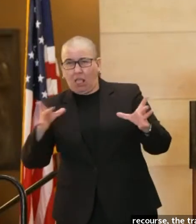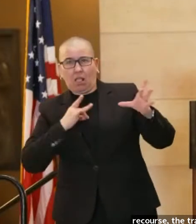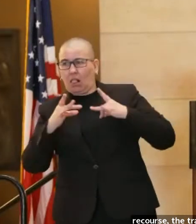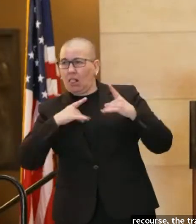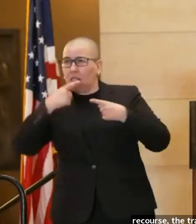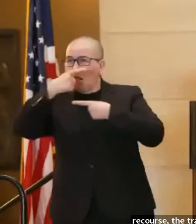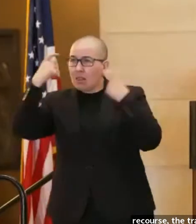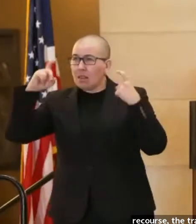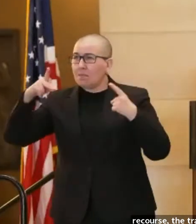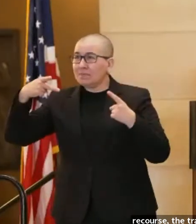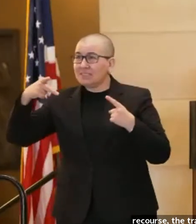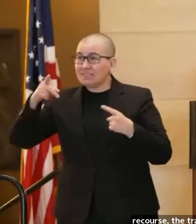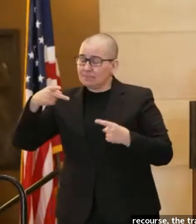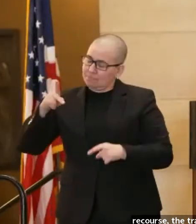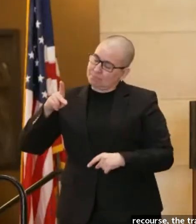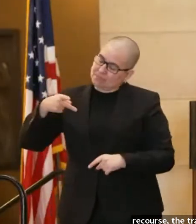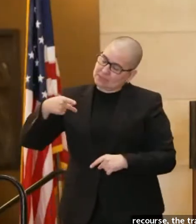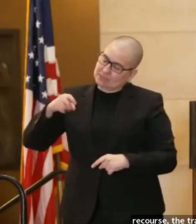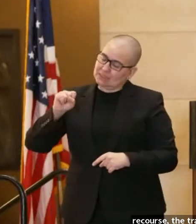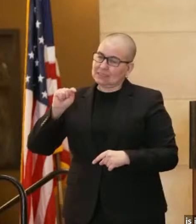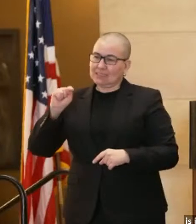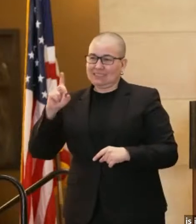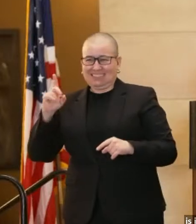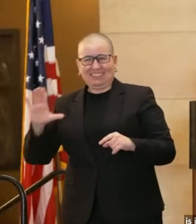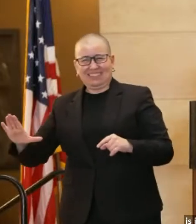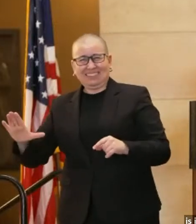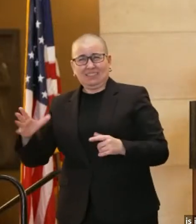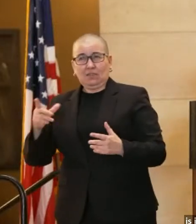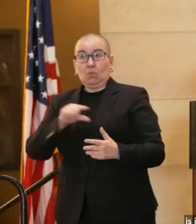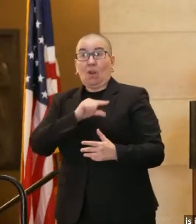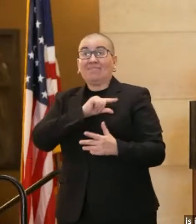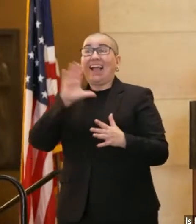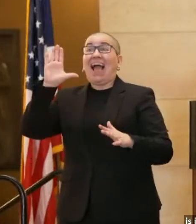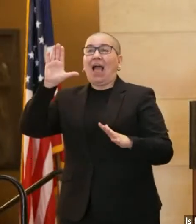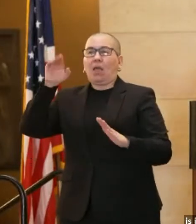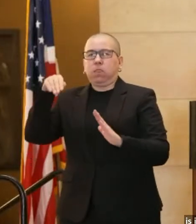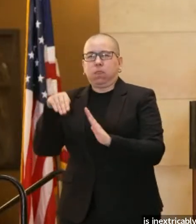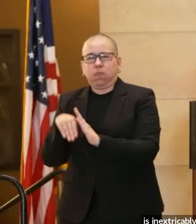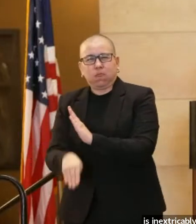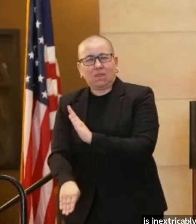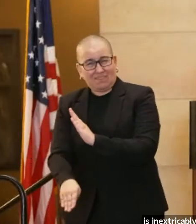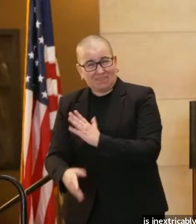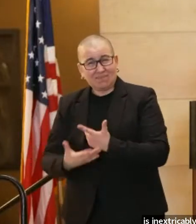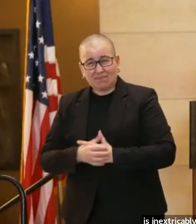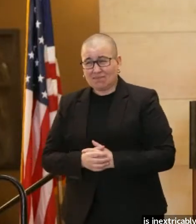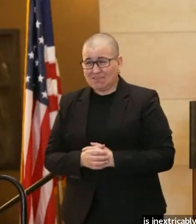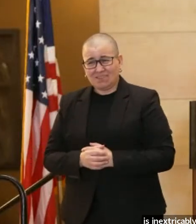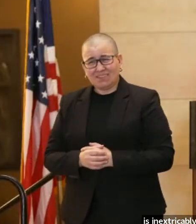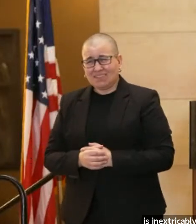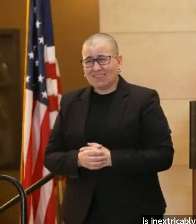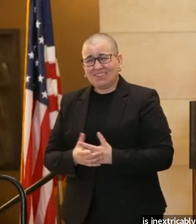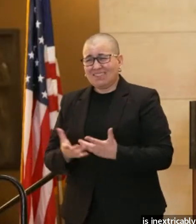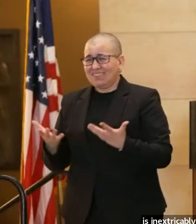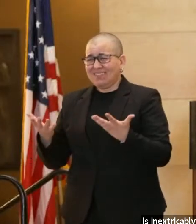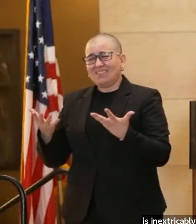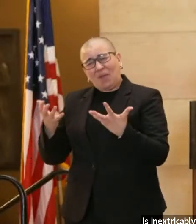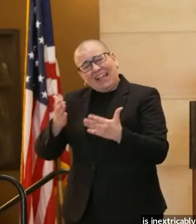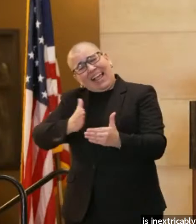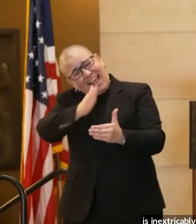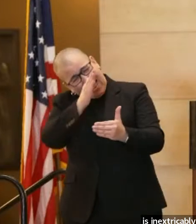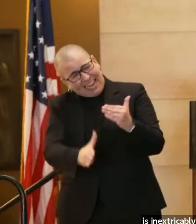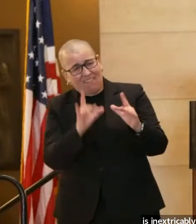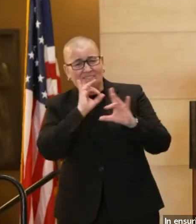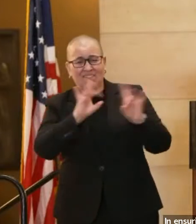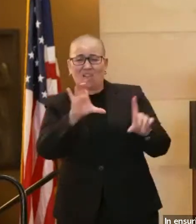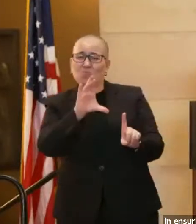inextricably linked to their overall quality of life in ensuring an end to violent crime. The tragedy alone